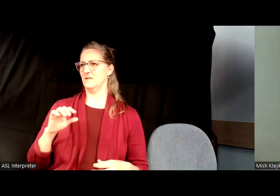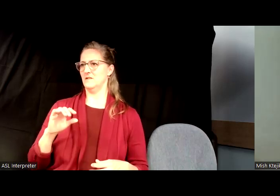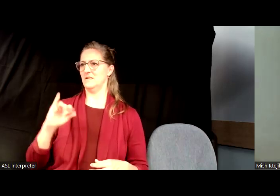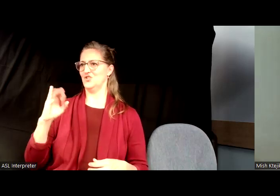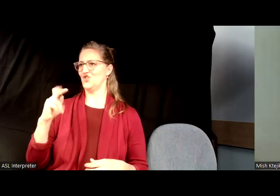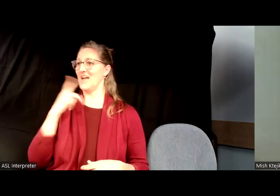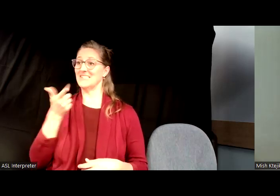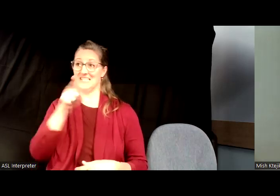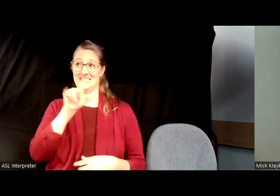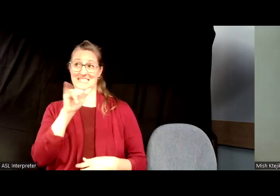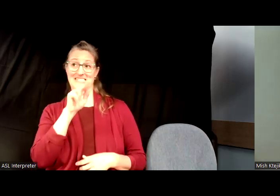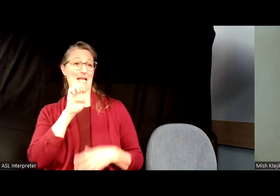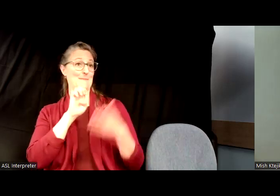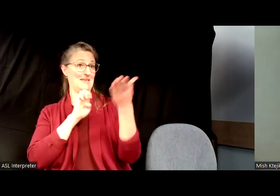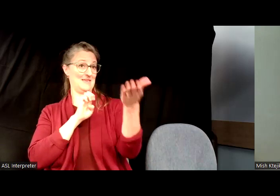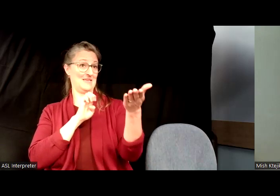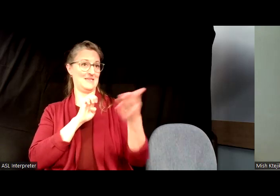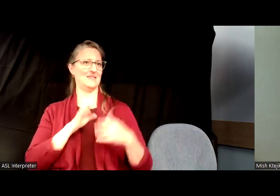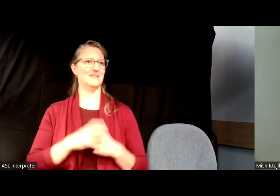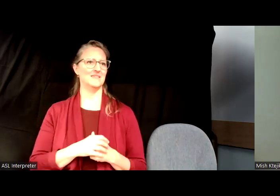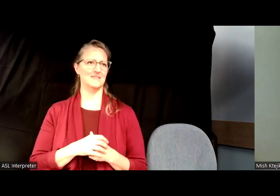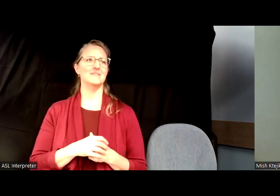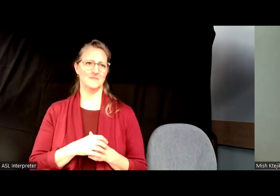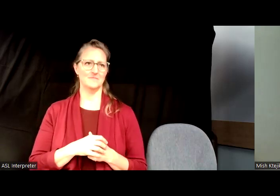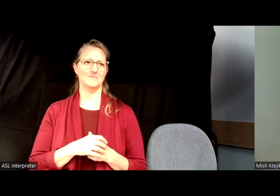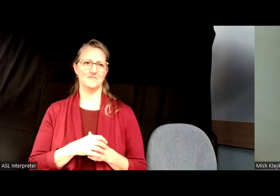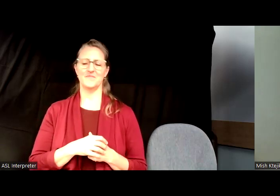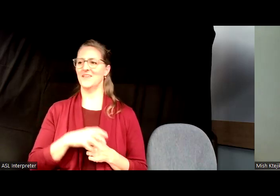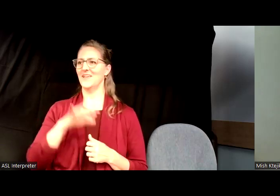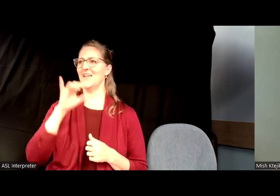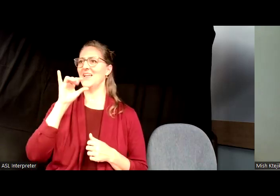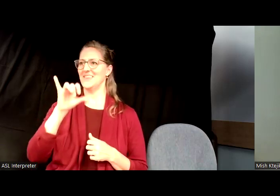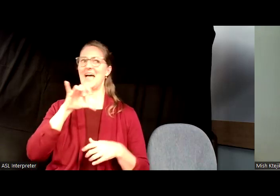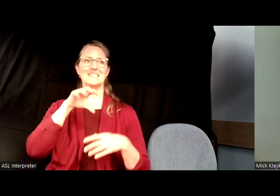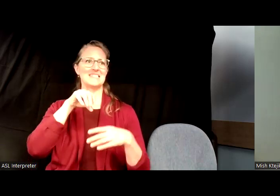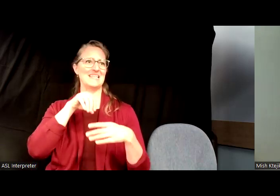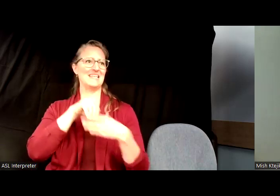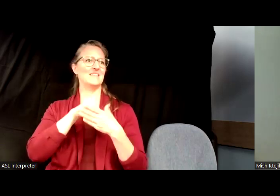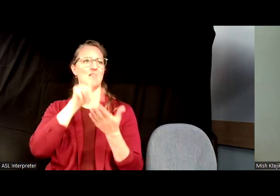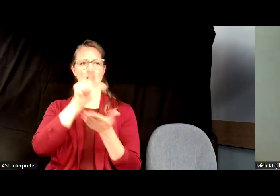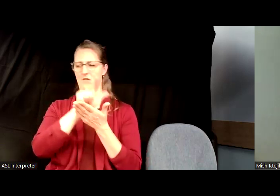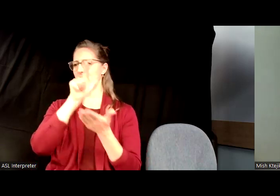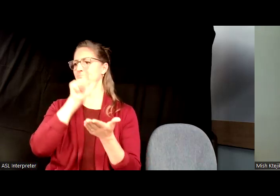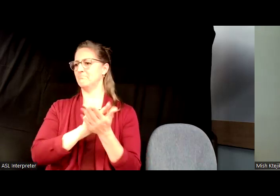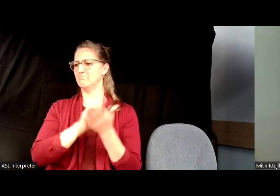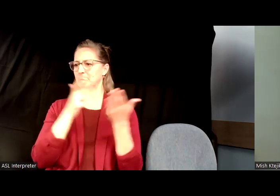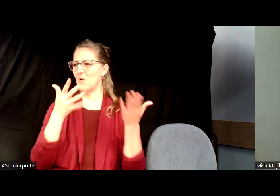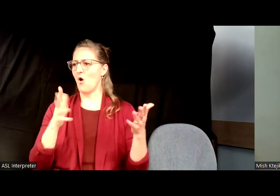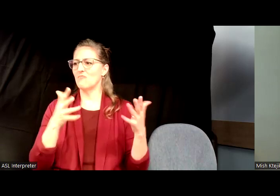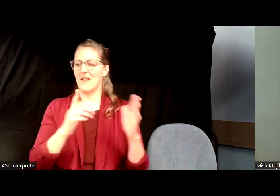all. Go ahead, Sammy, and answer that. Yeah. That is in the law. The